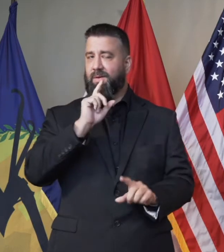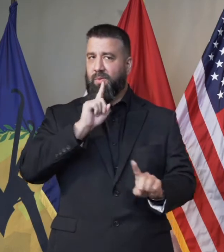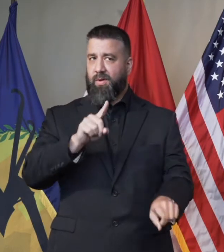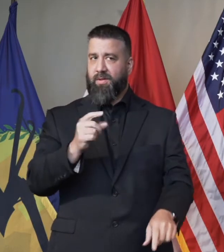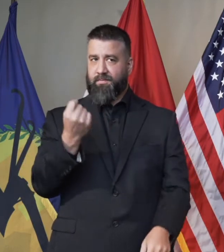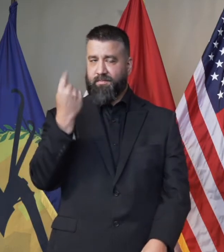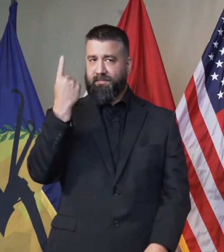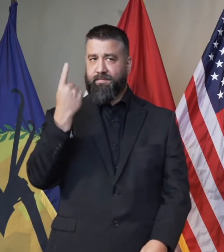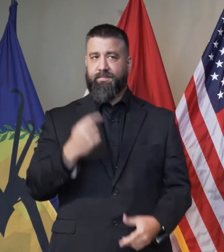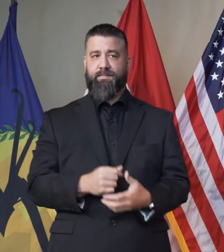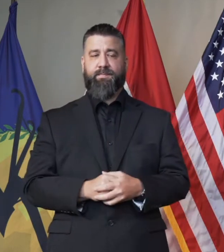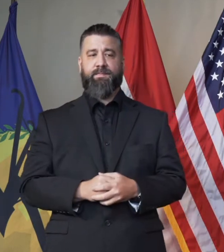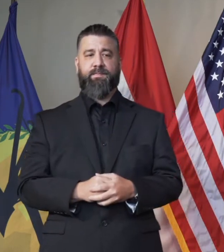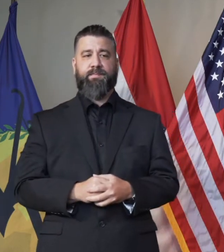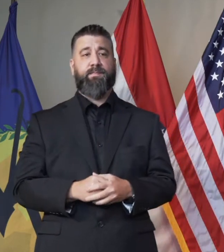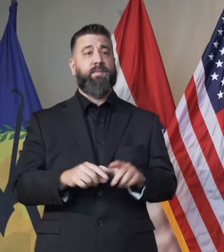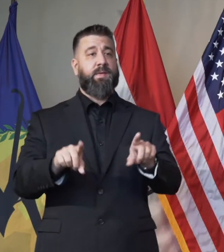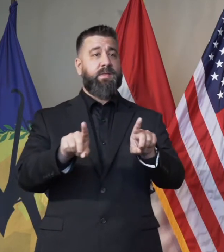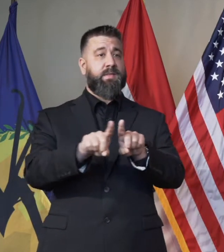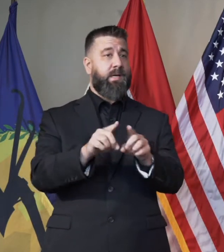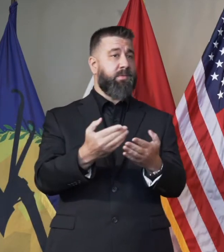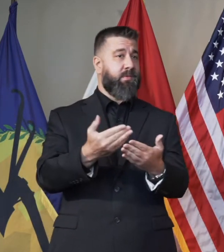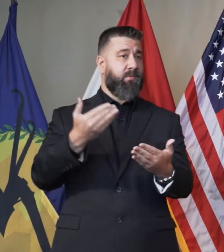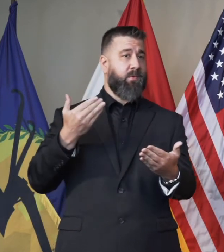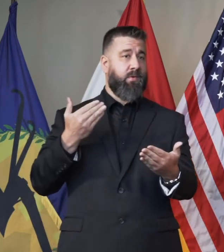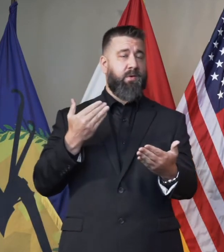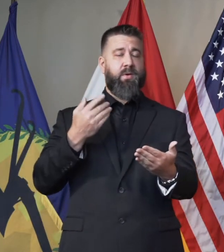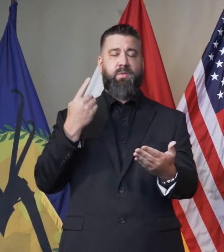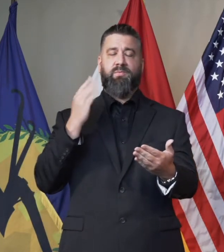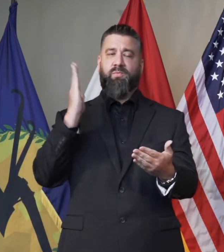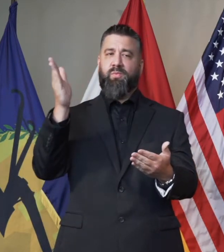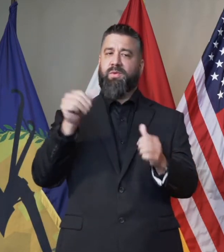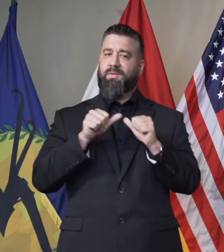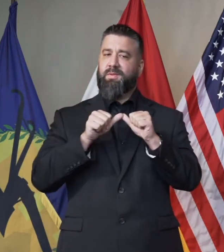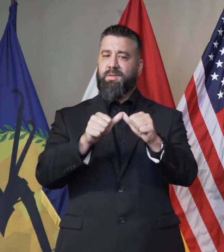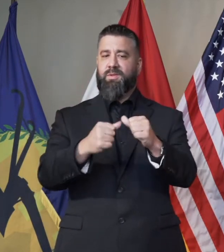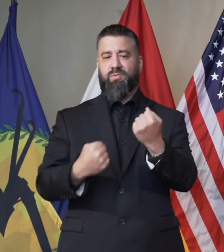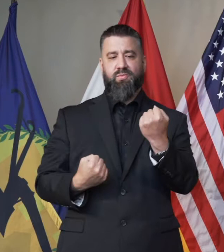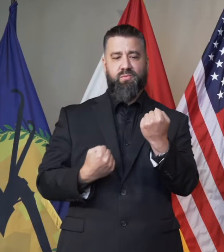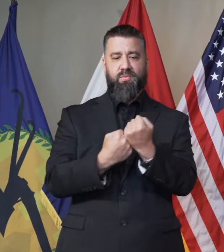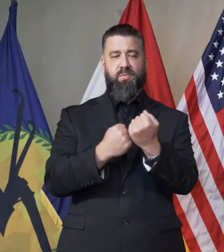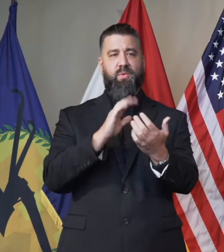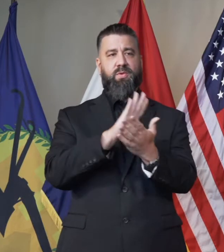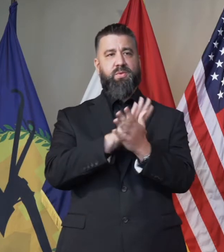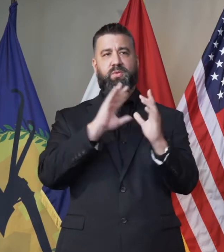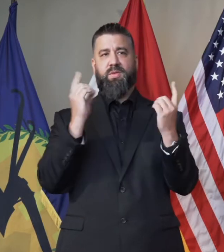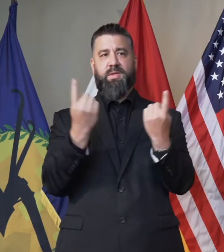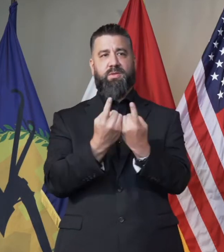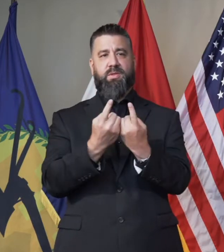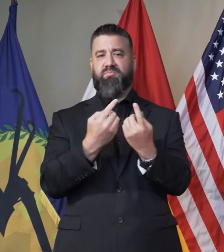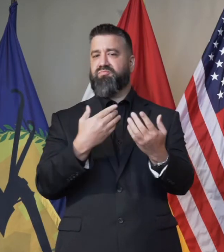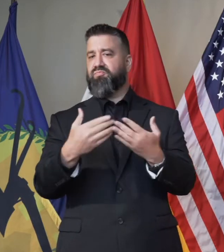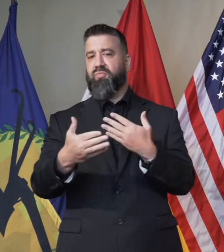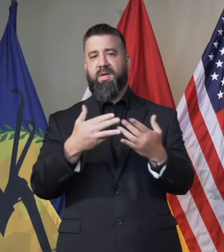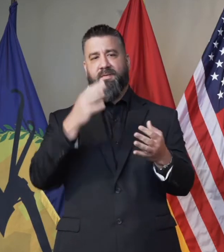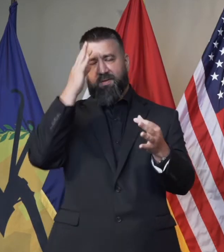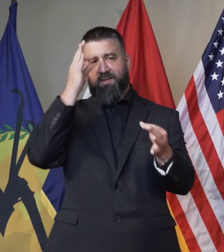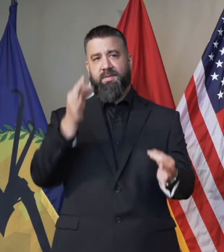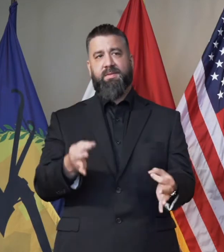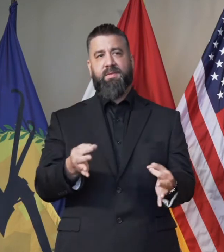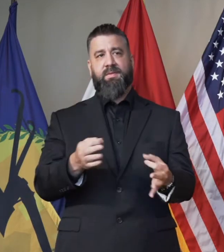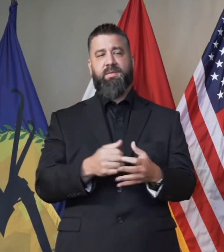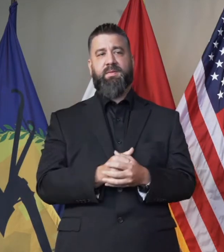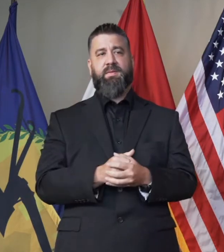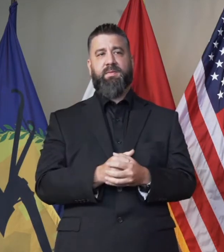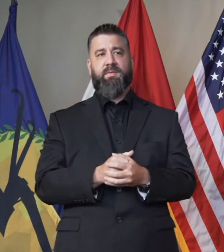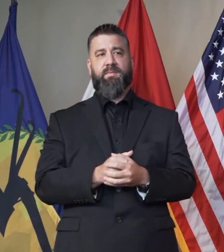as always, as before, we will continue to support our school districts in whatever path they choose. We also